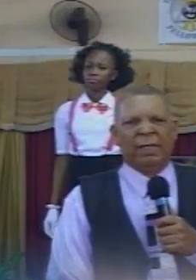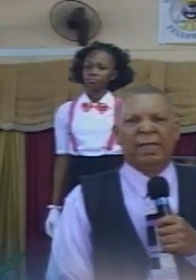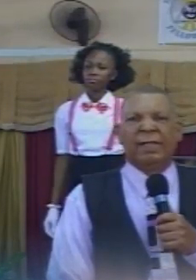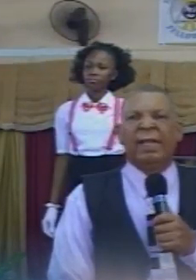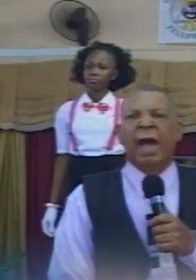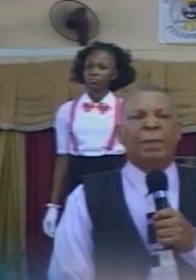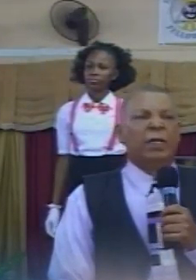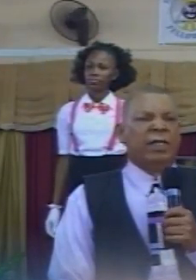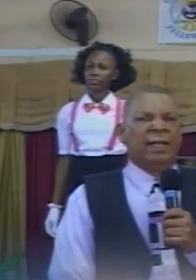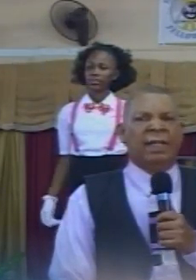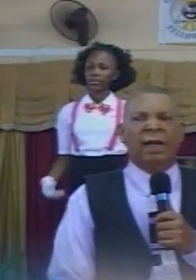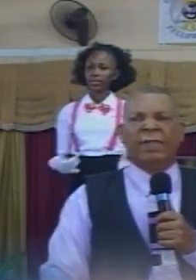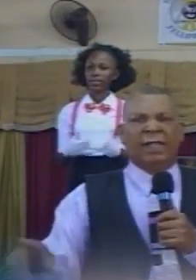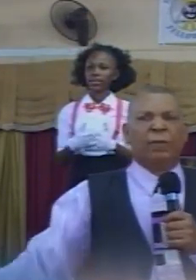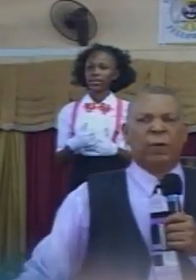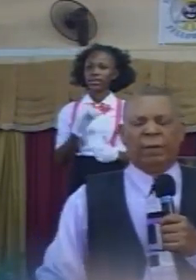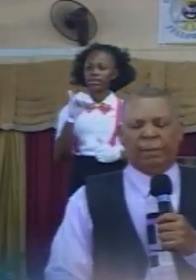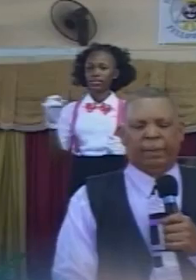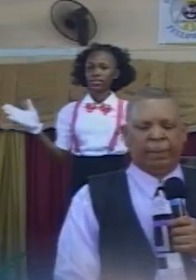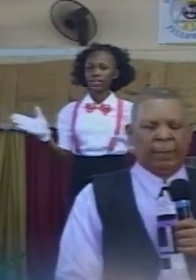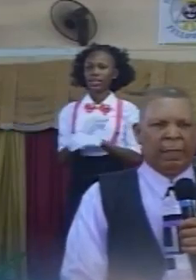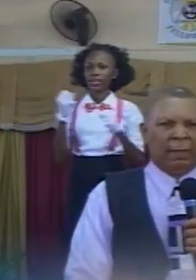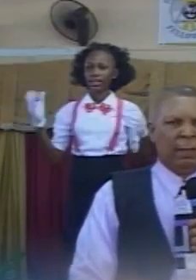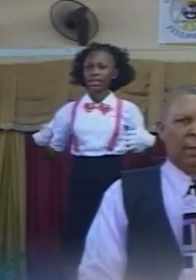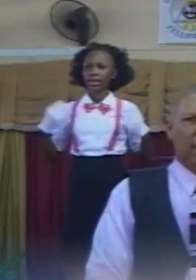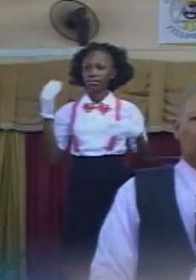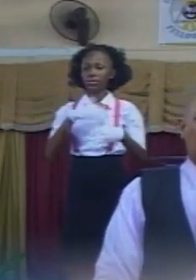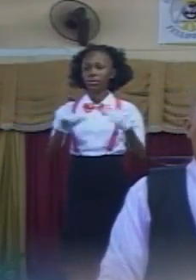You see, this get happy in Jesus thing have to stop now, you know.